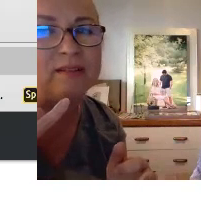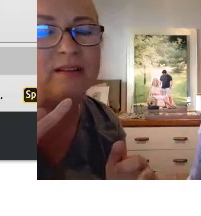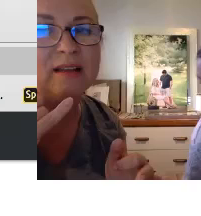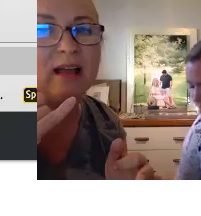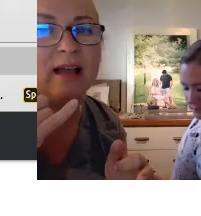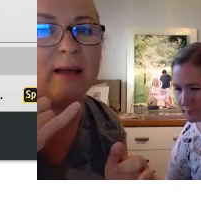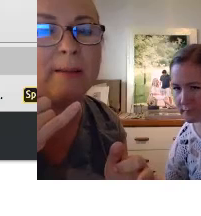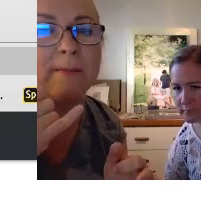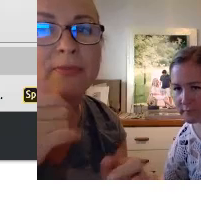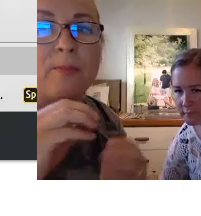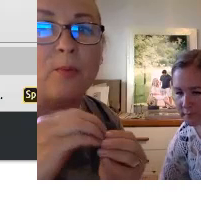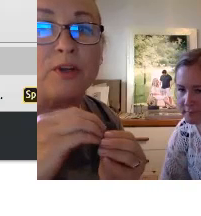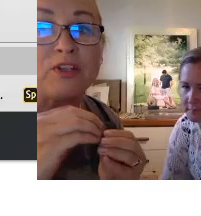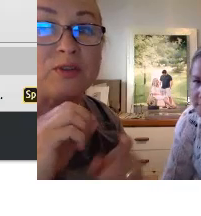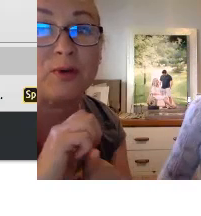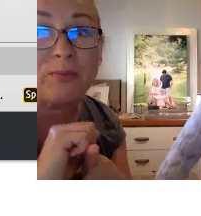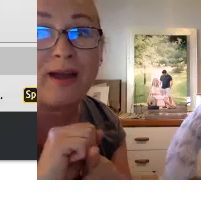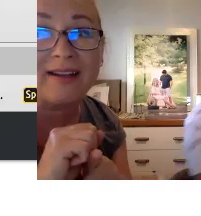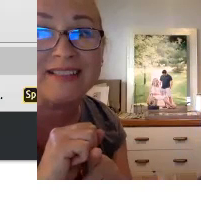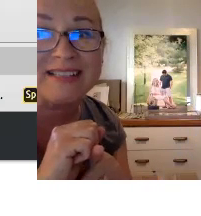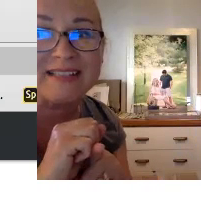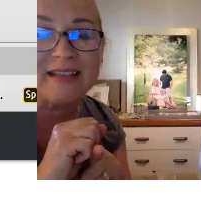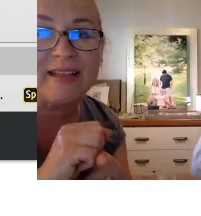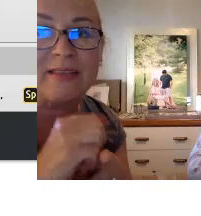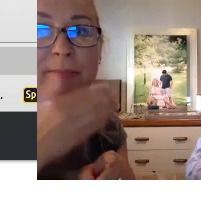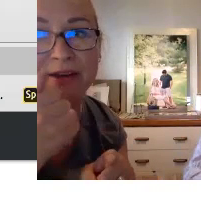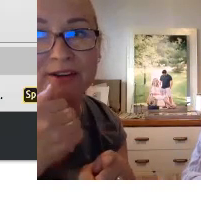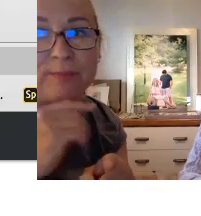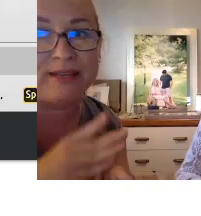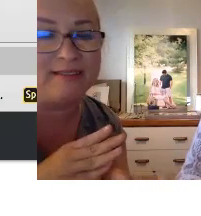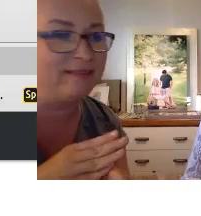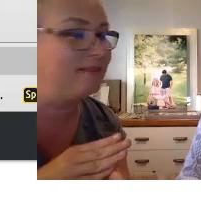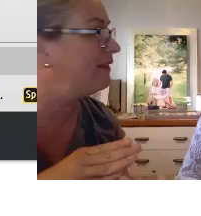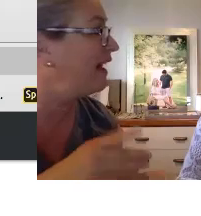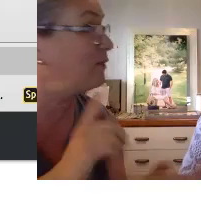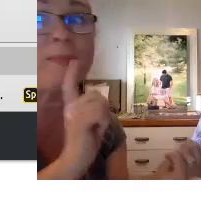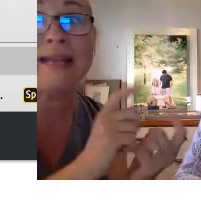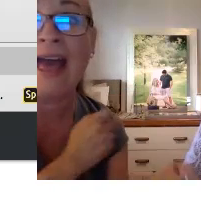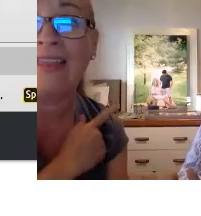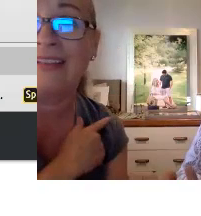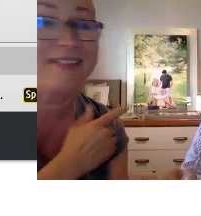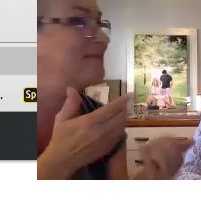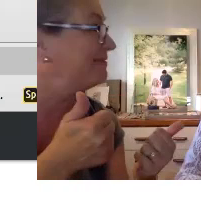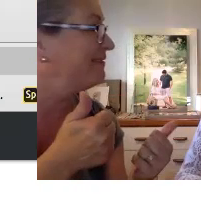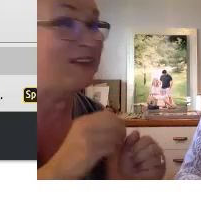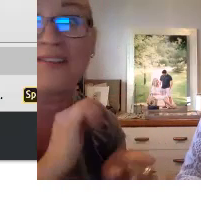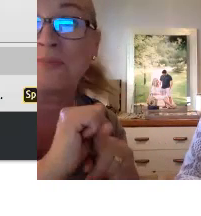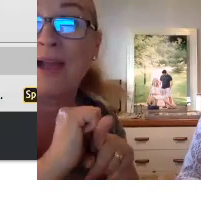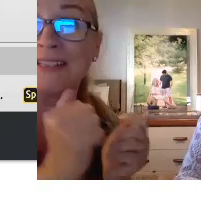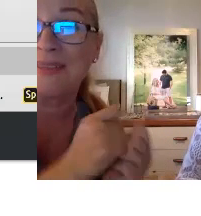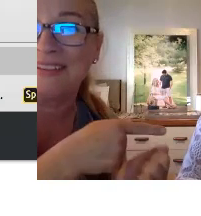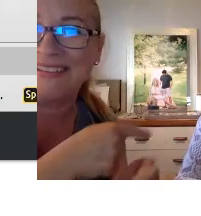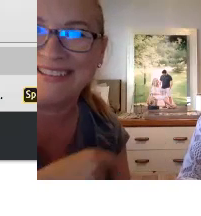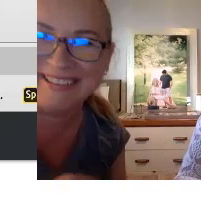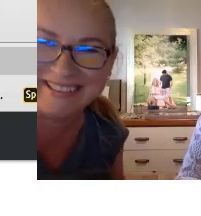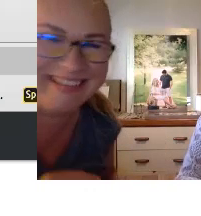now. The more you do, the more you practice, the better it will be. And when you meet Aleks, you're going to have to